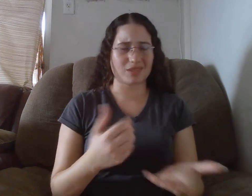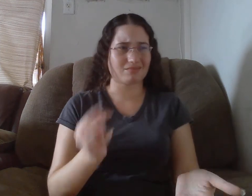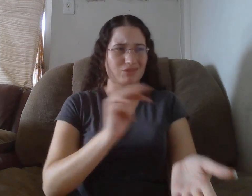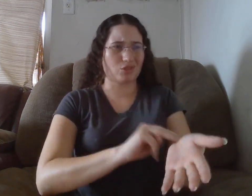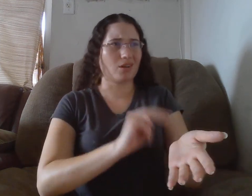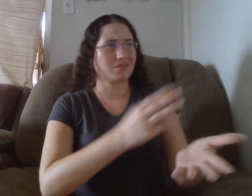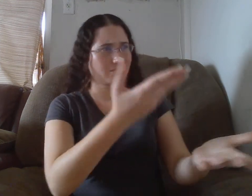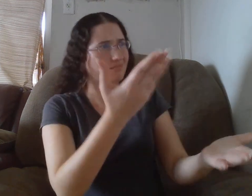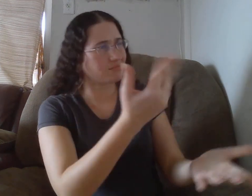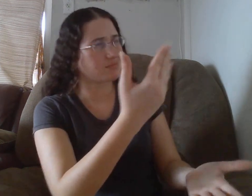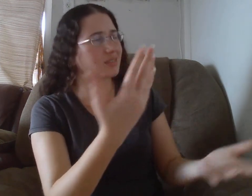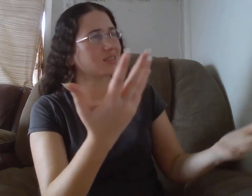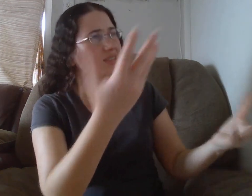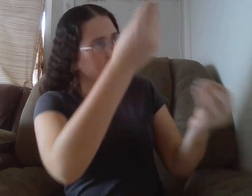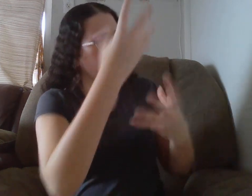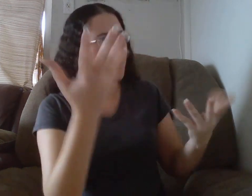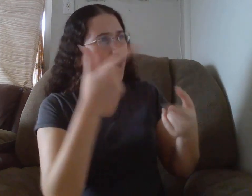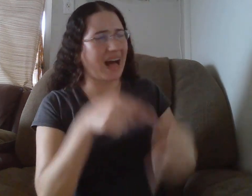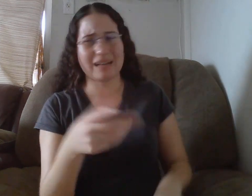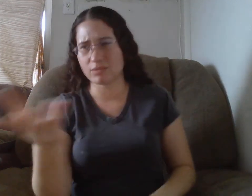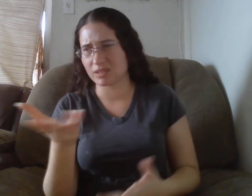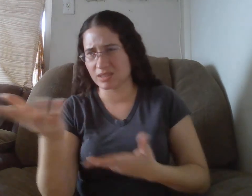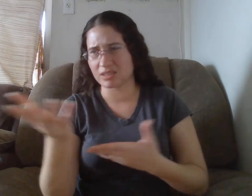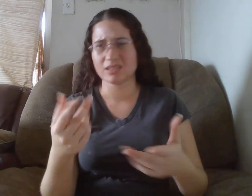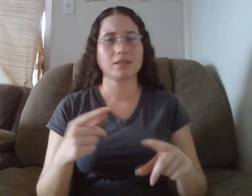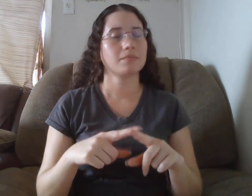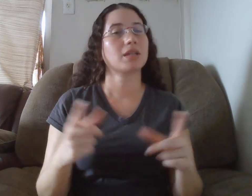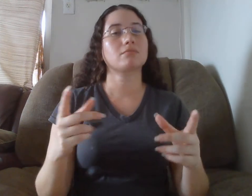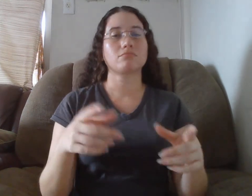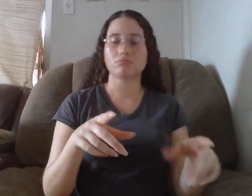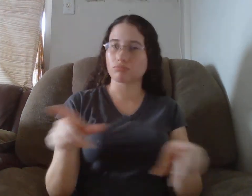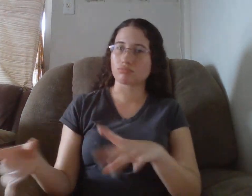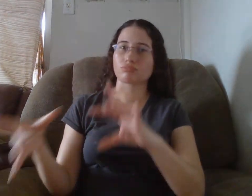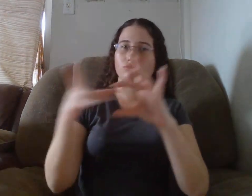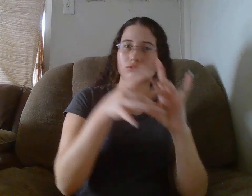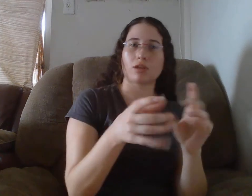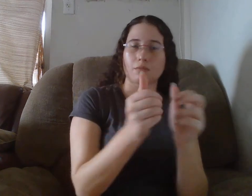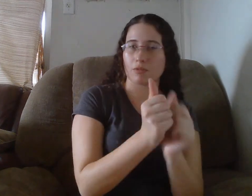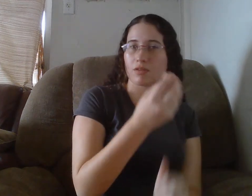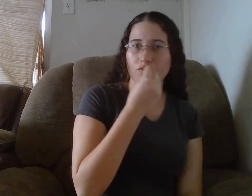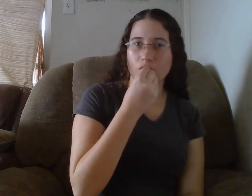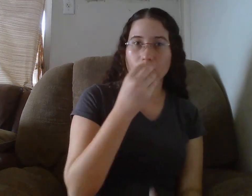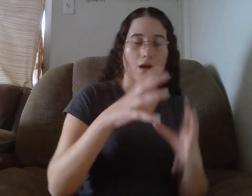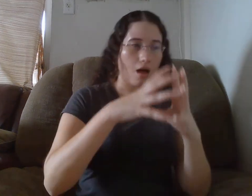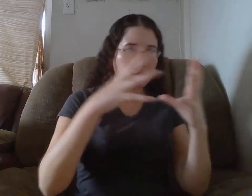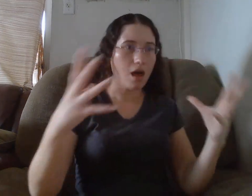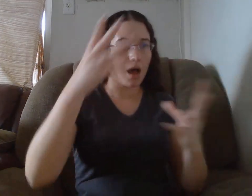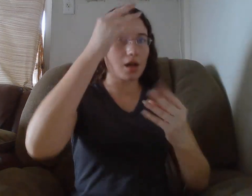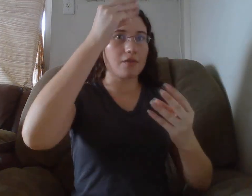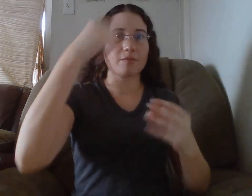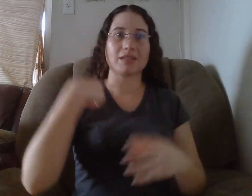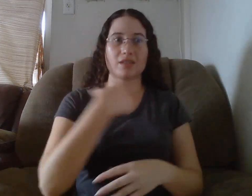Maybe not that big, but I certainly think there's a lot of information that we don't know. So we would study